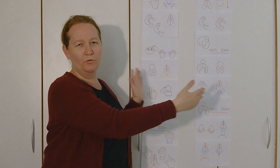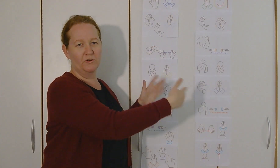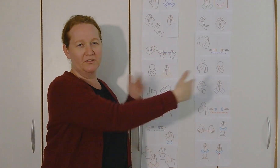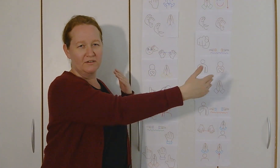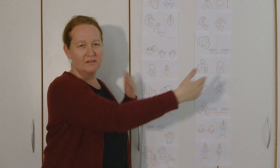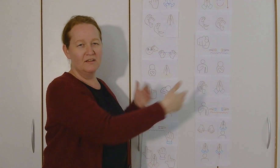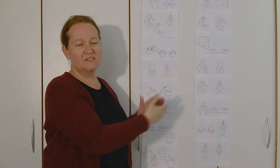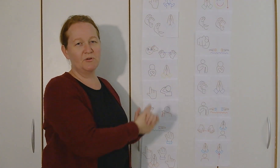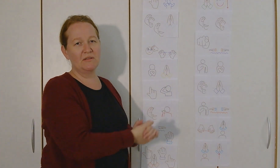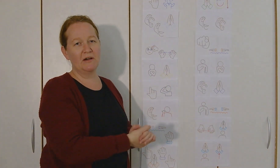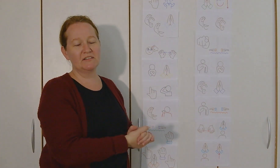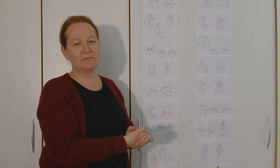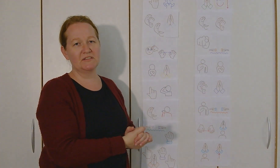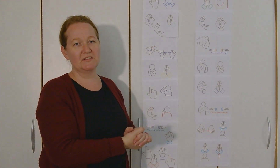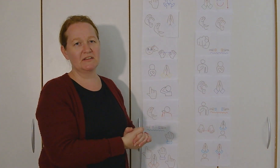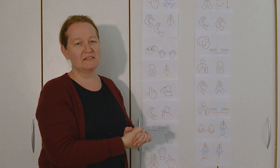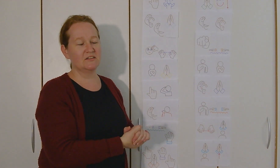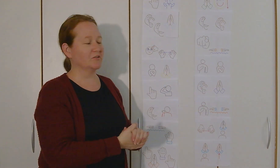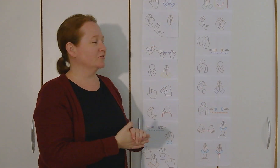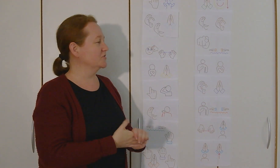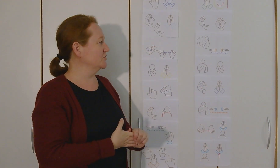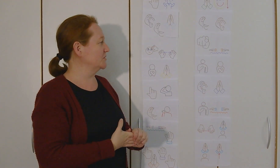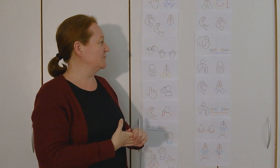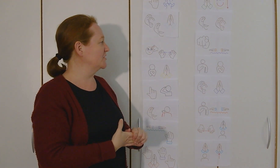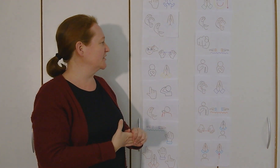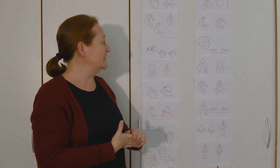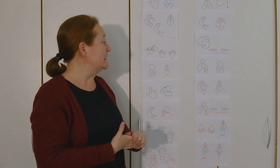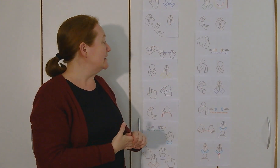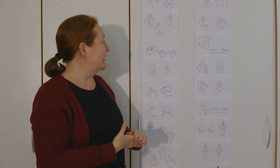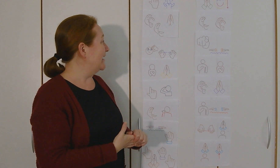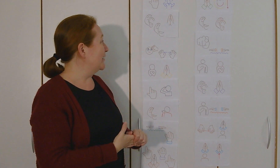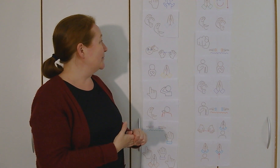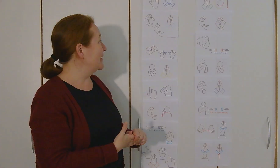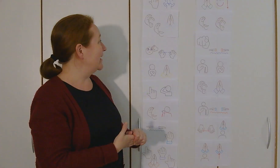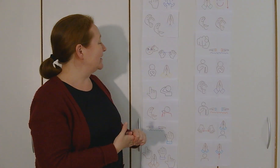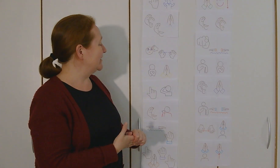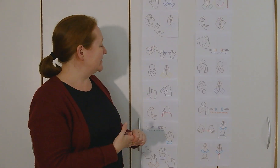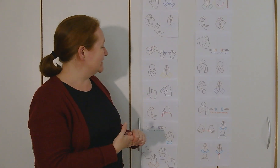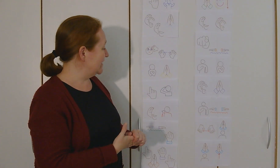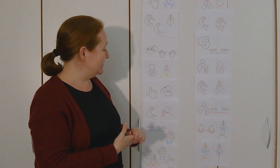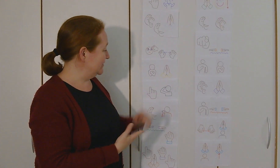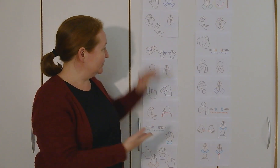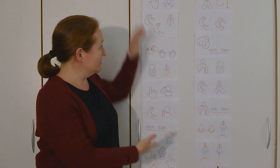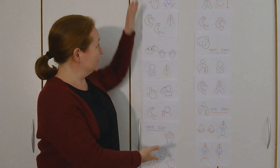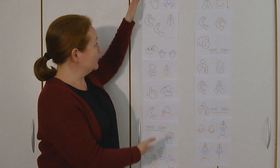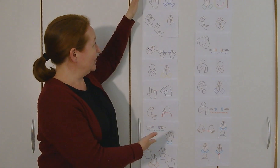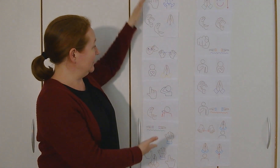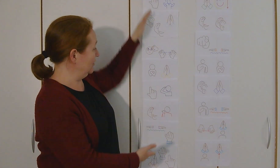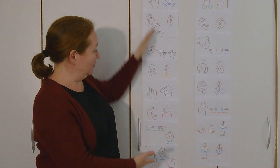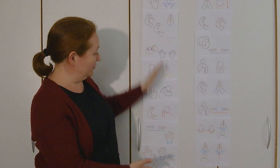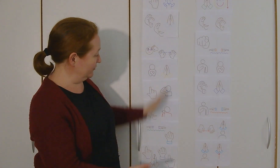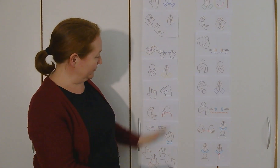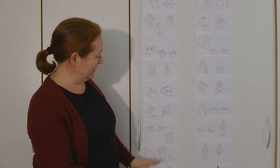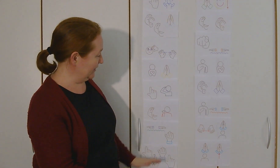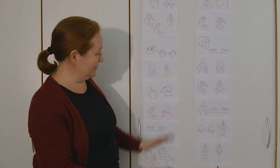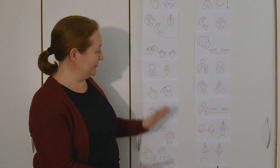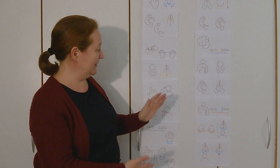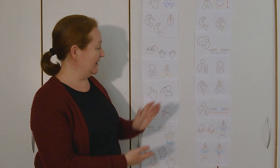you can spread them out a bit so that it's not so on top of each other. It isn't ideal in terms of quite a long line